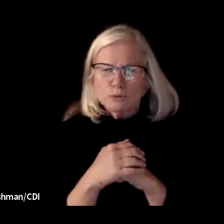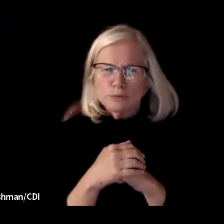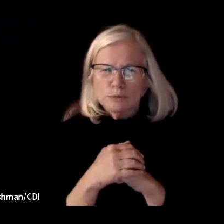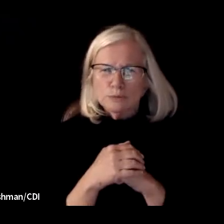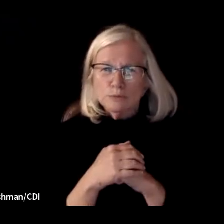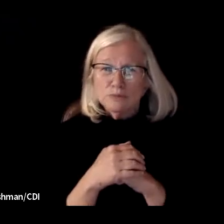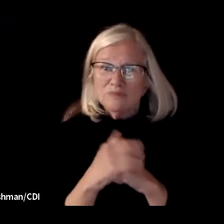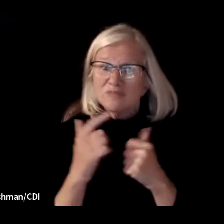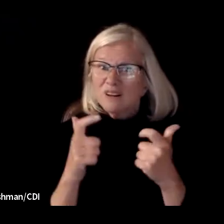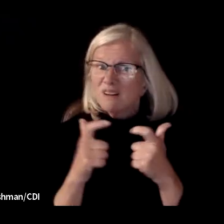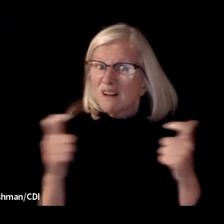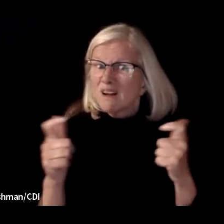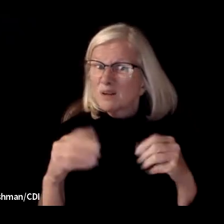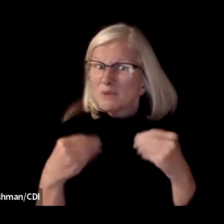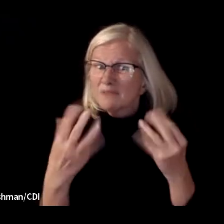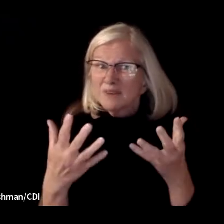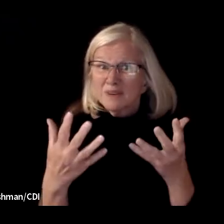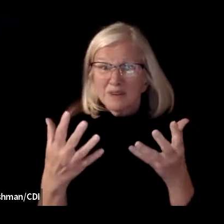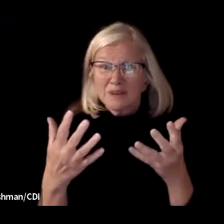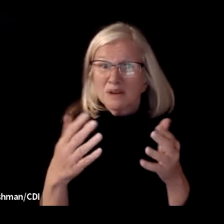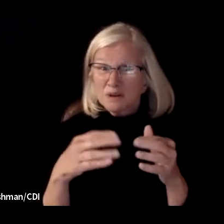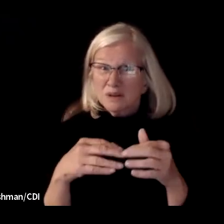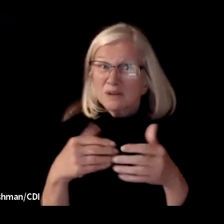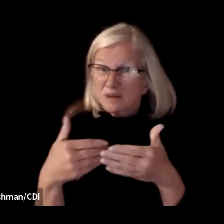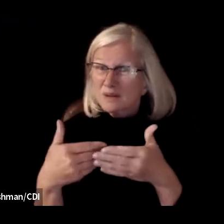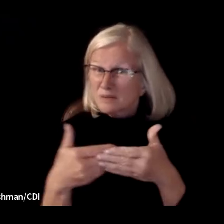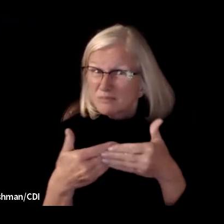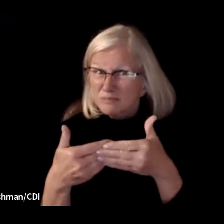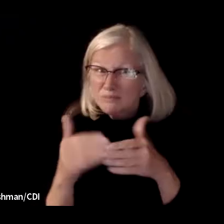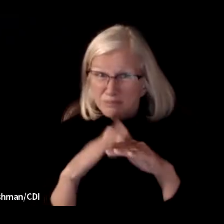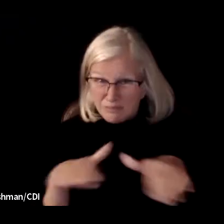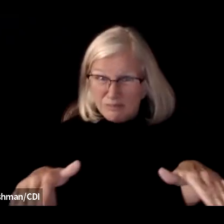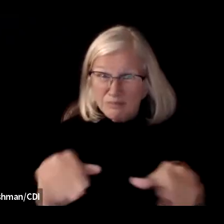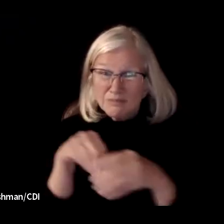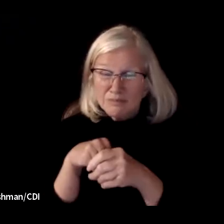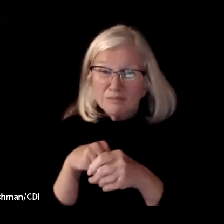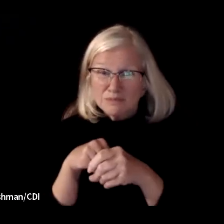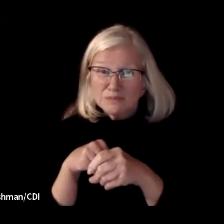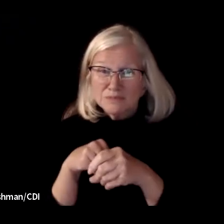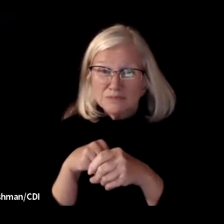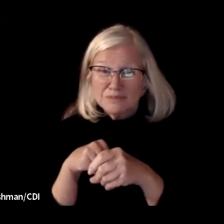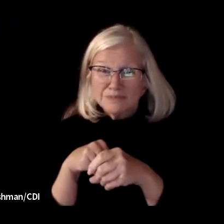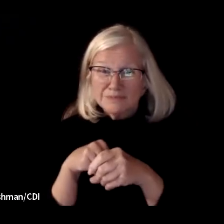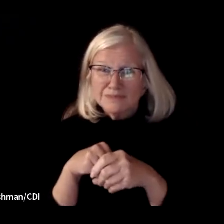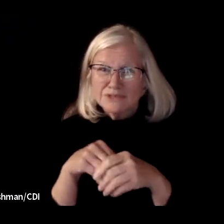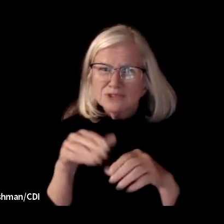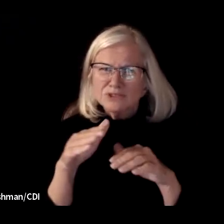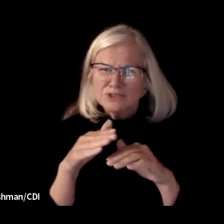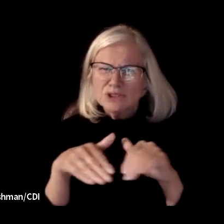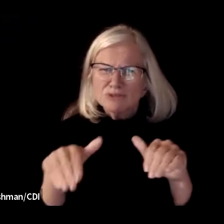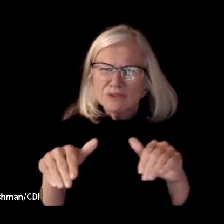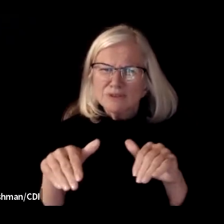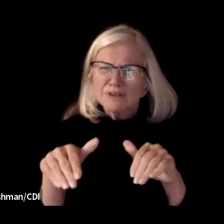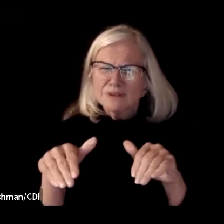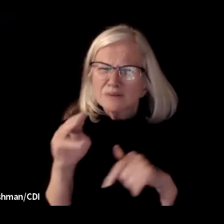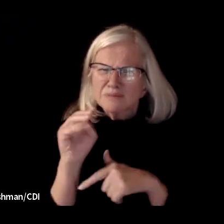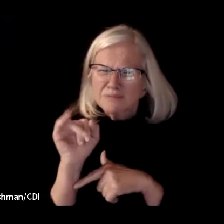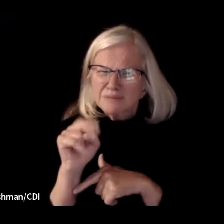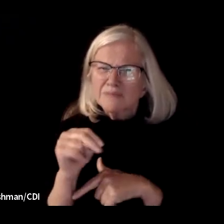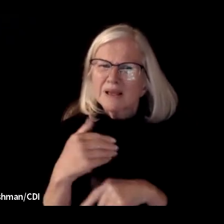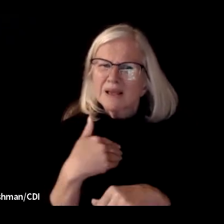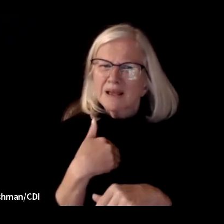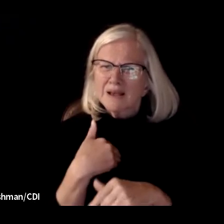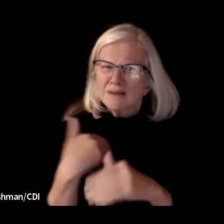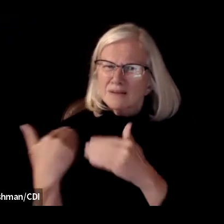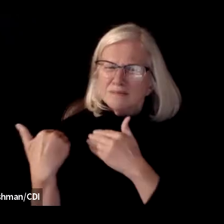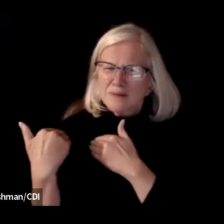pediatric care in the state, and as the kid experts, Children's Minnesota has a duty to respond so the kids and families who rely on us